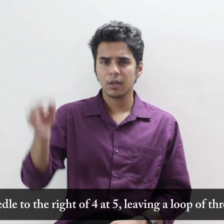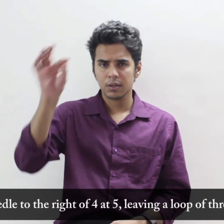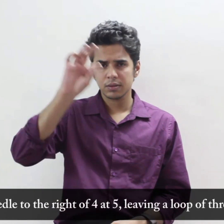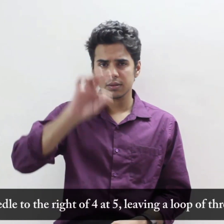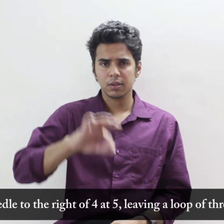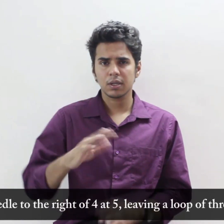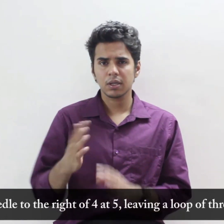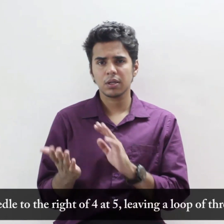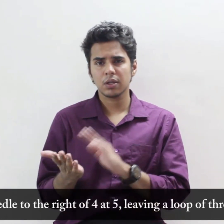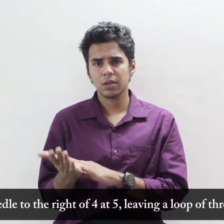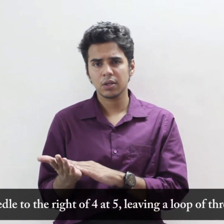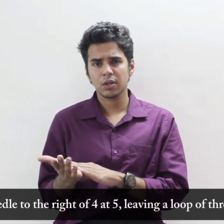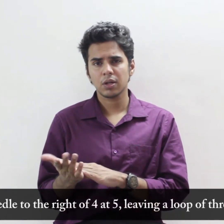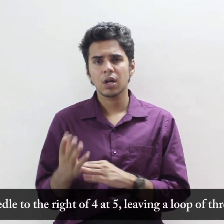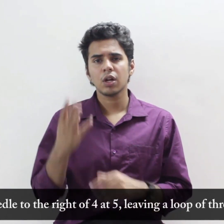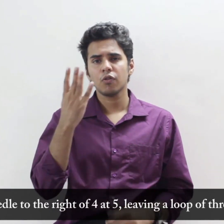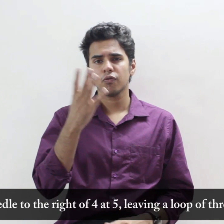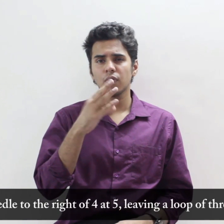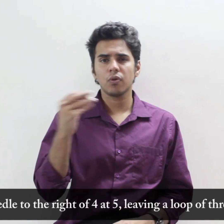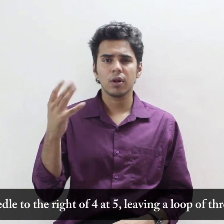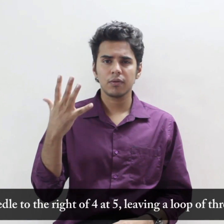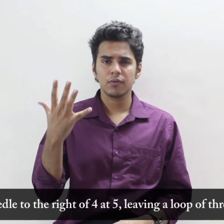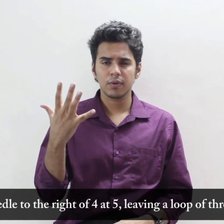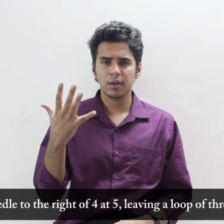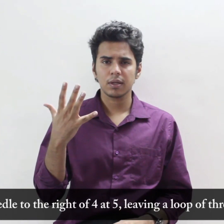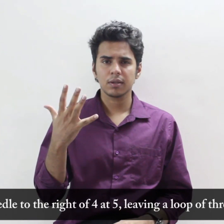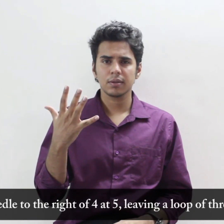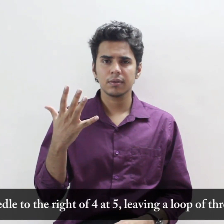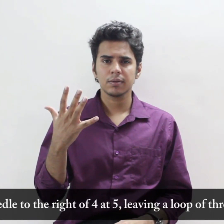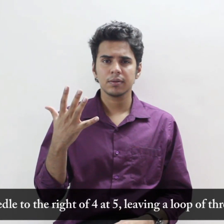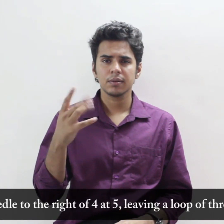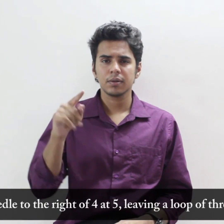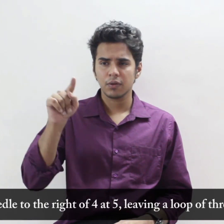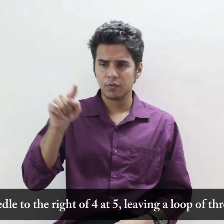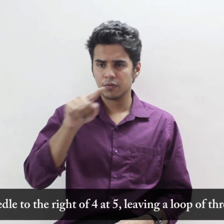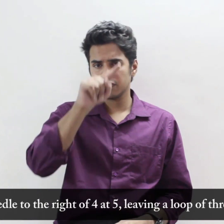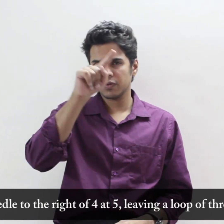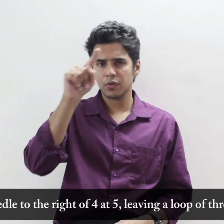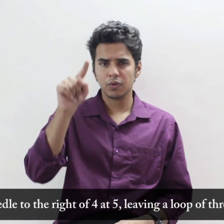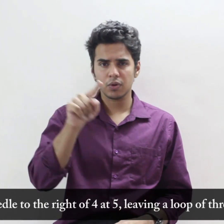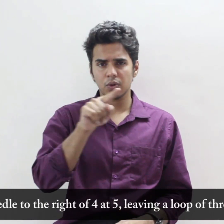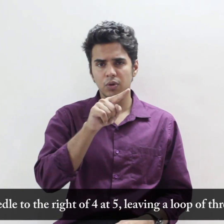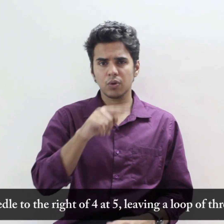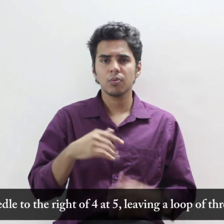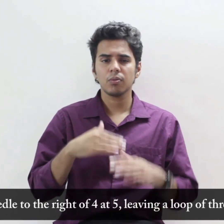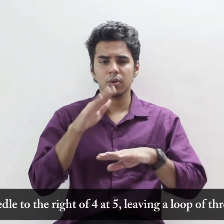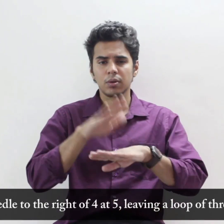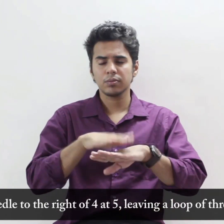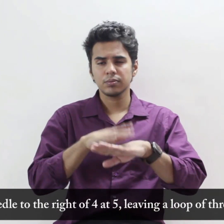Insert the needle to the right of 4 and 5, leaving a loop of thread on the front.